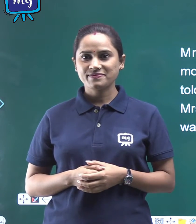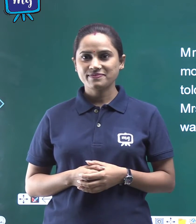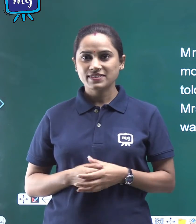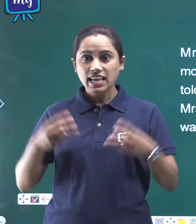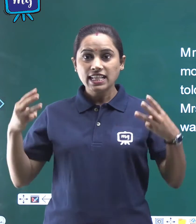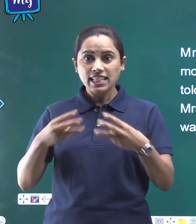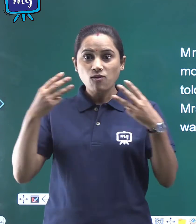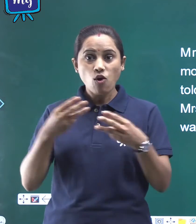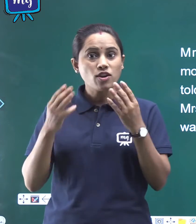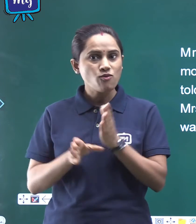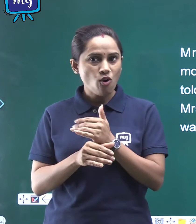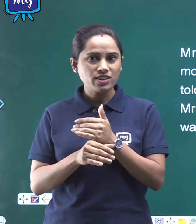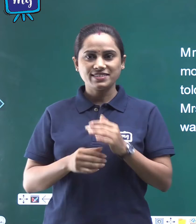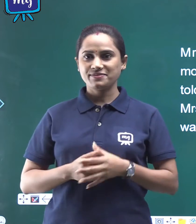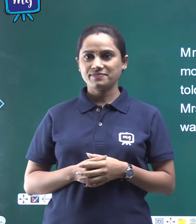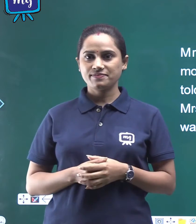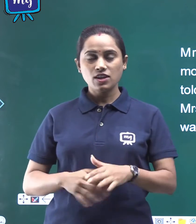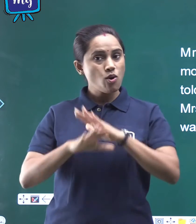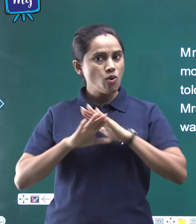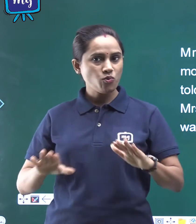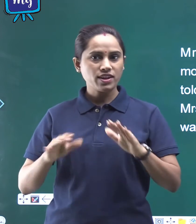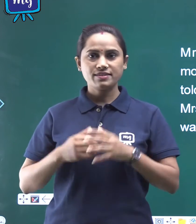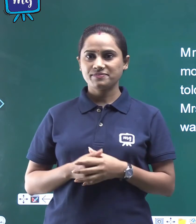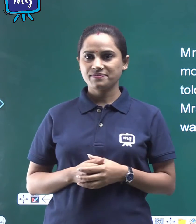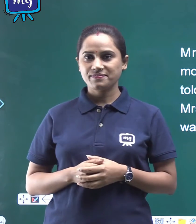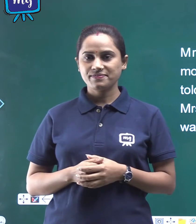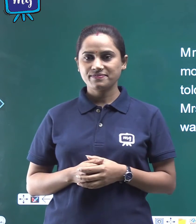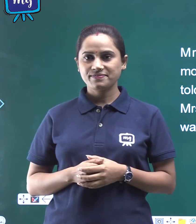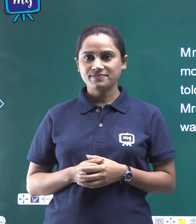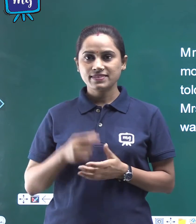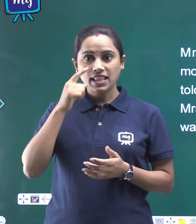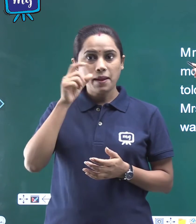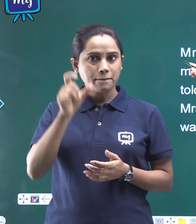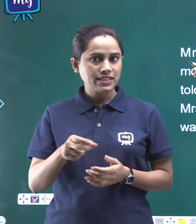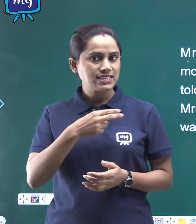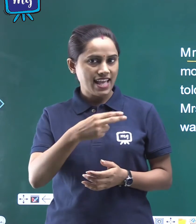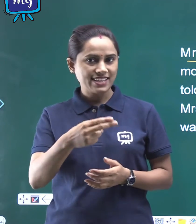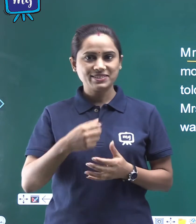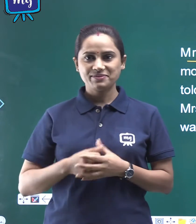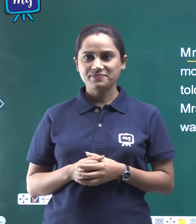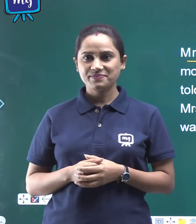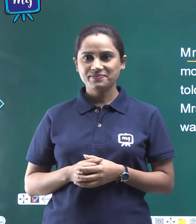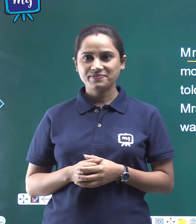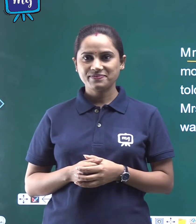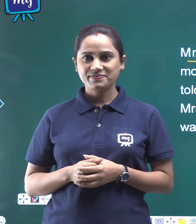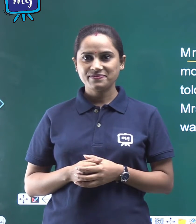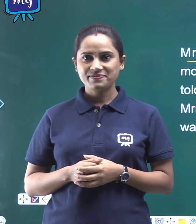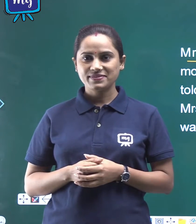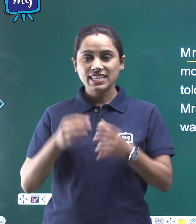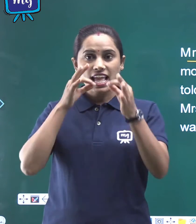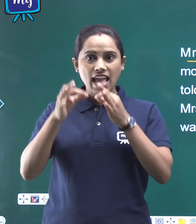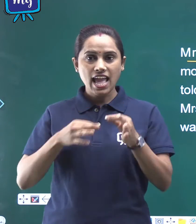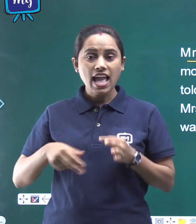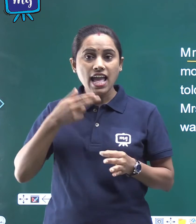The war was over. Mrs. S, the